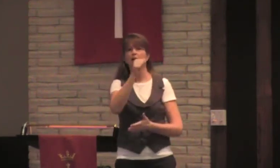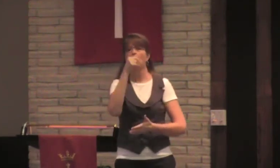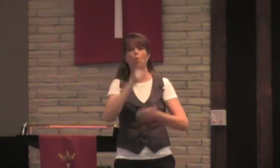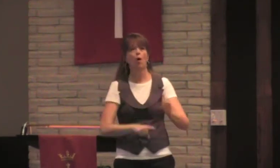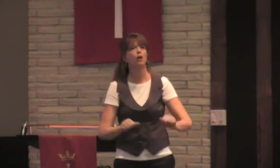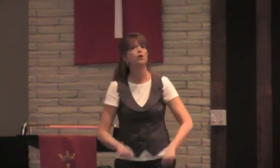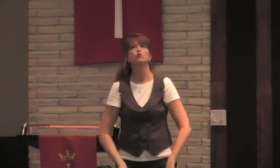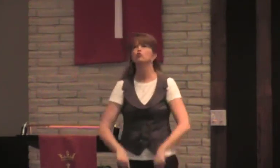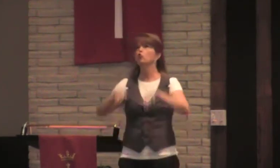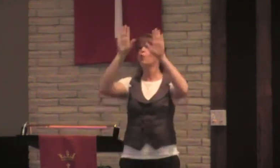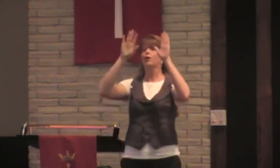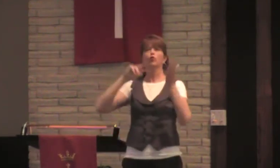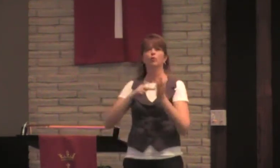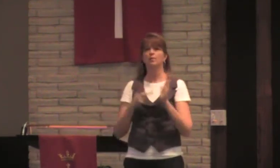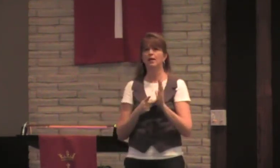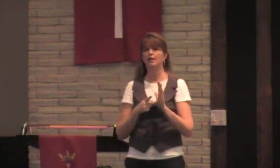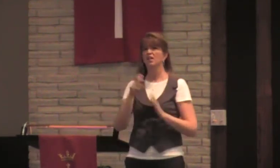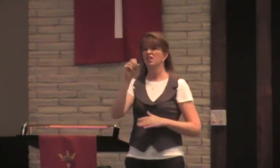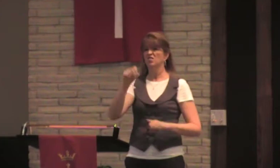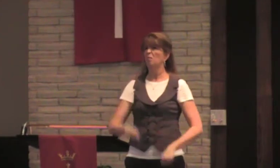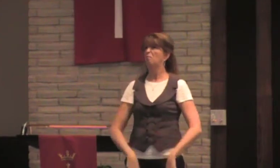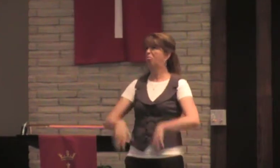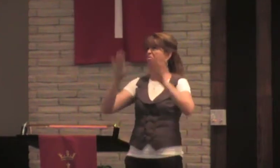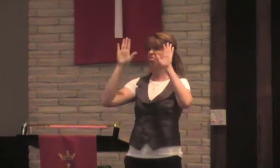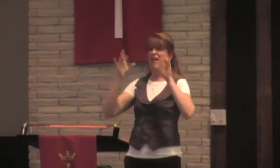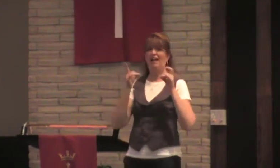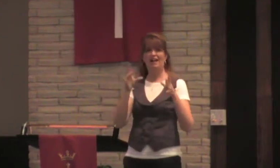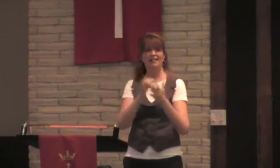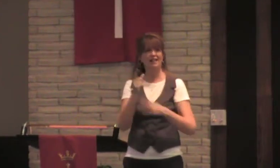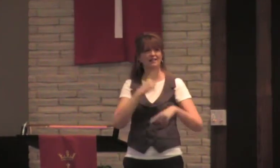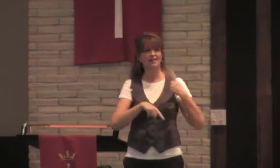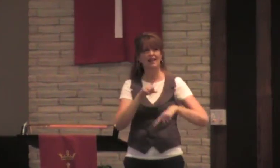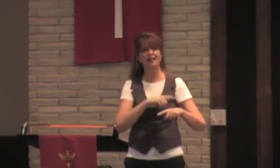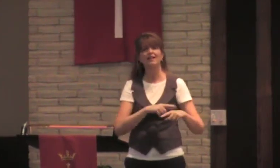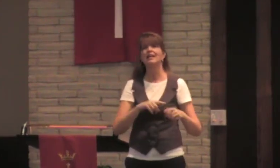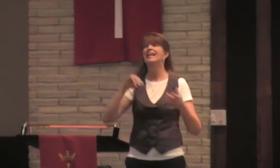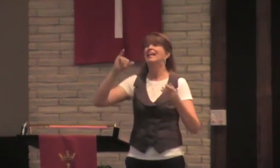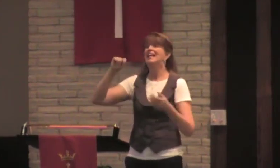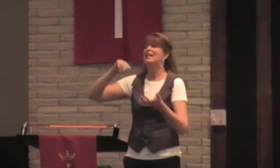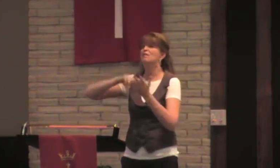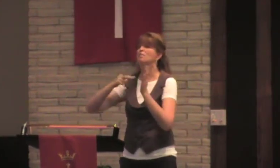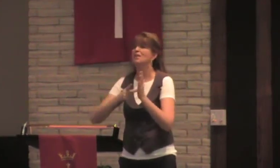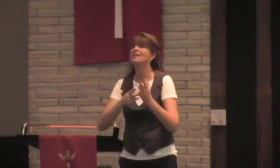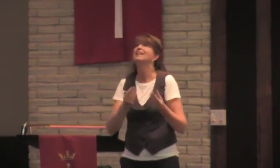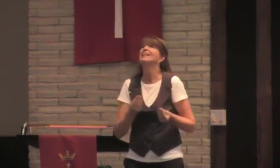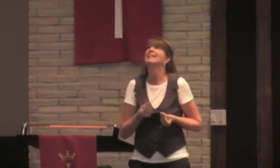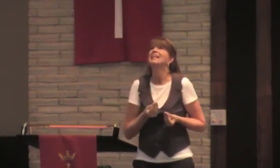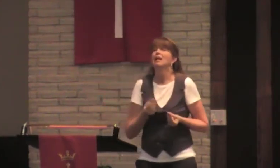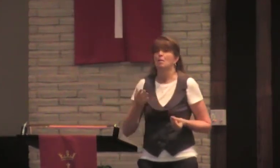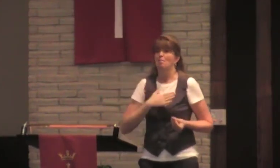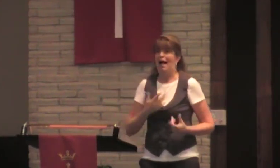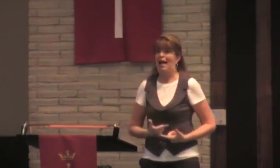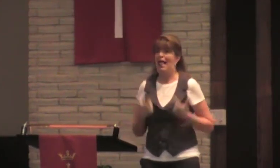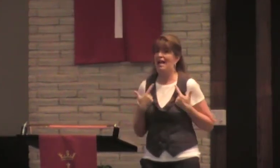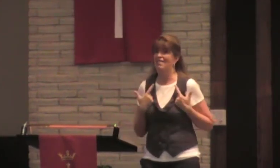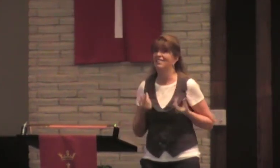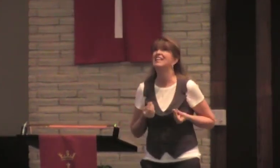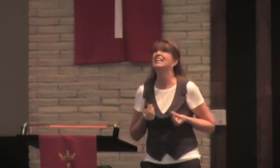the wrong idea. That's not what surrender means. So I really don't like that